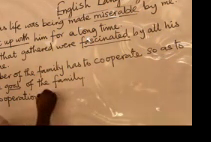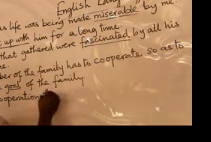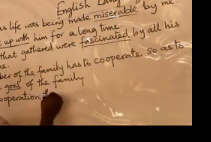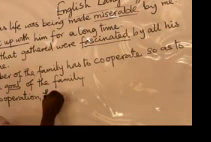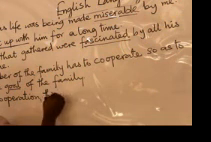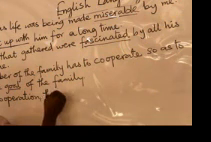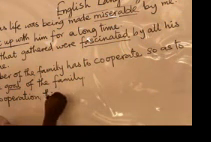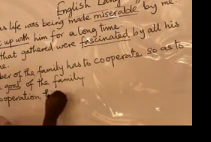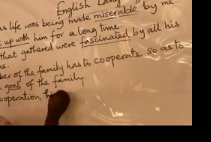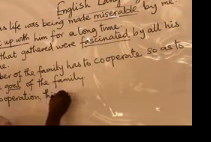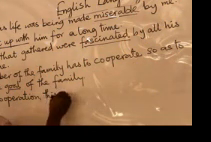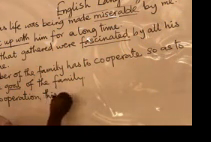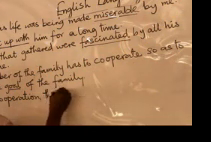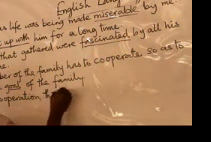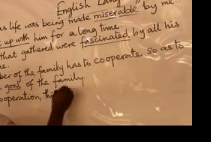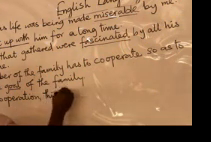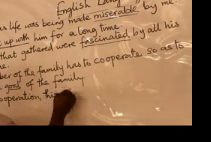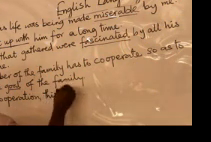this will have